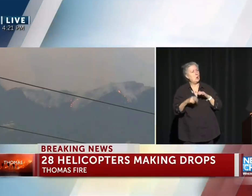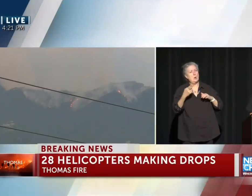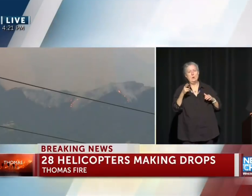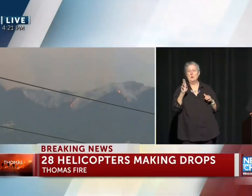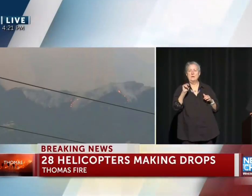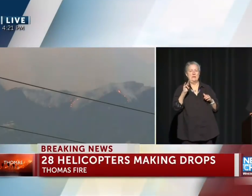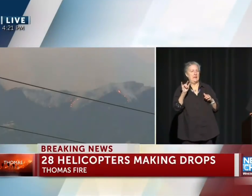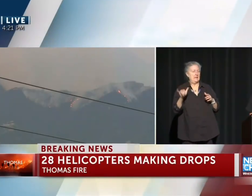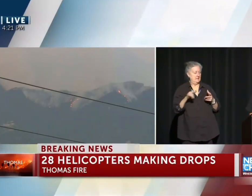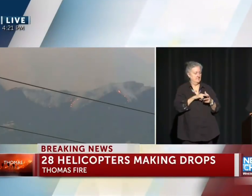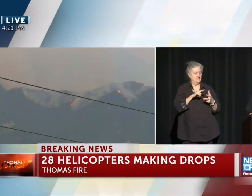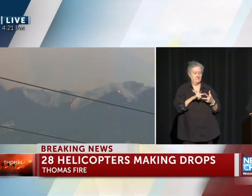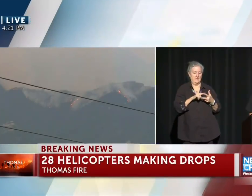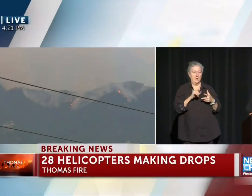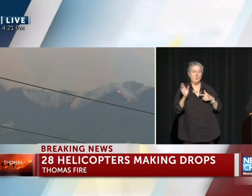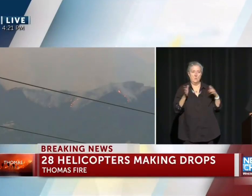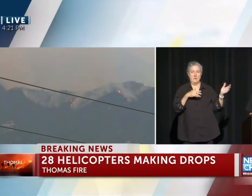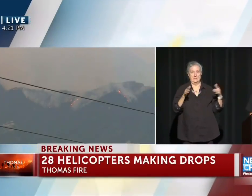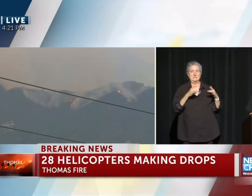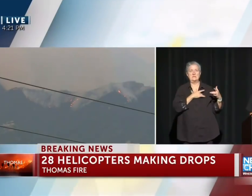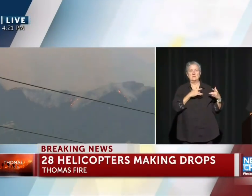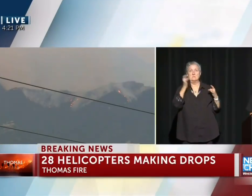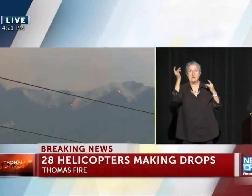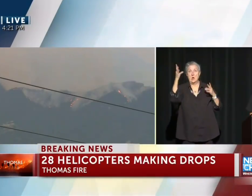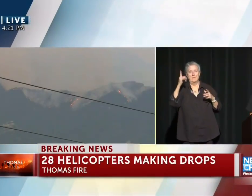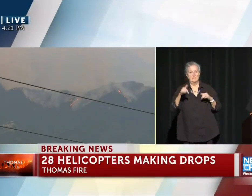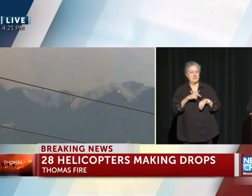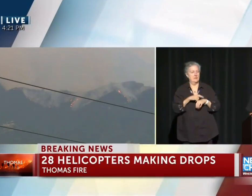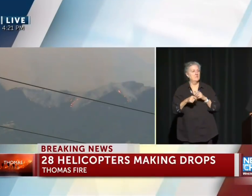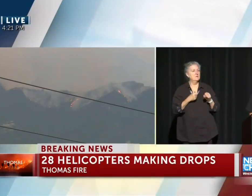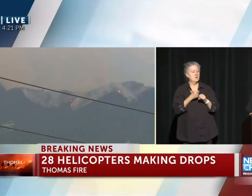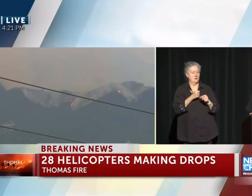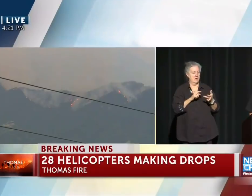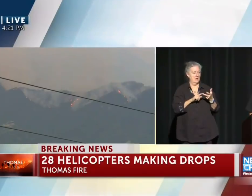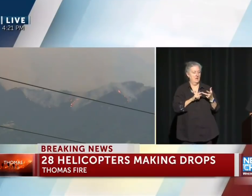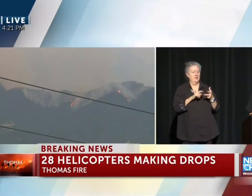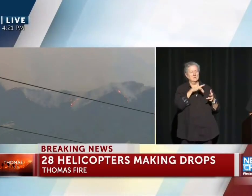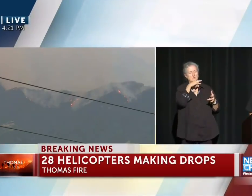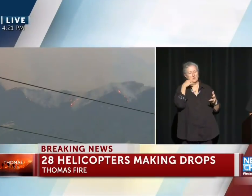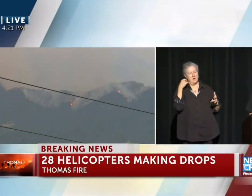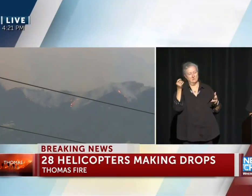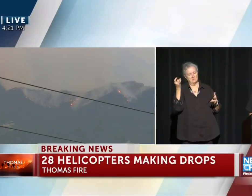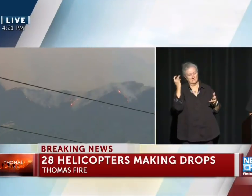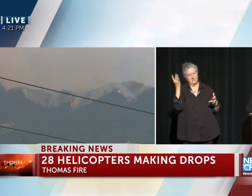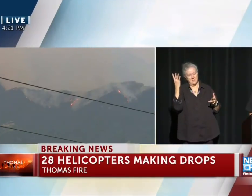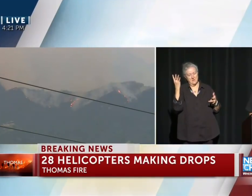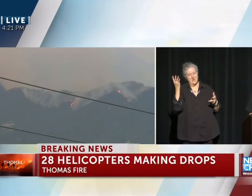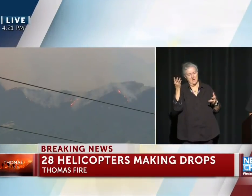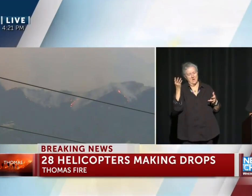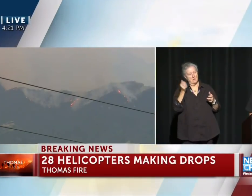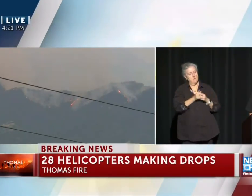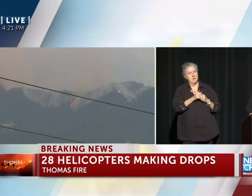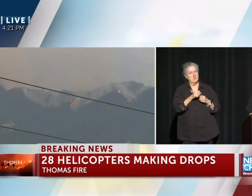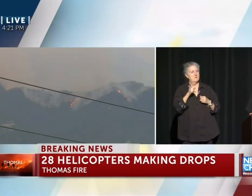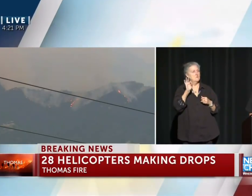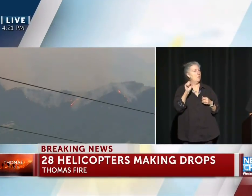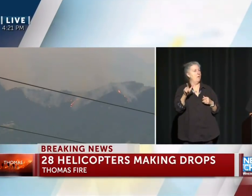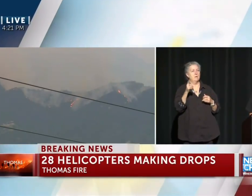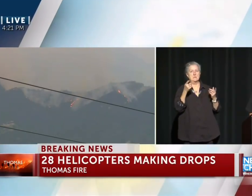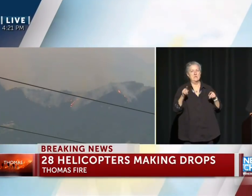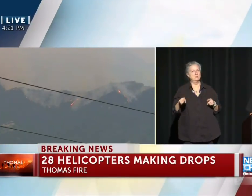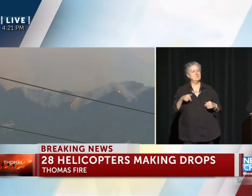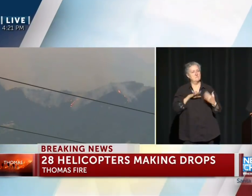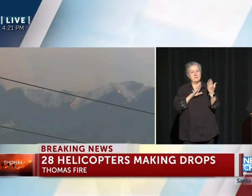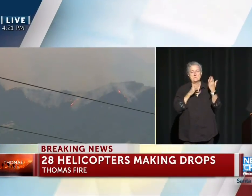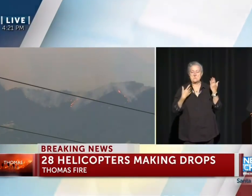have unprecedented winds this time of year. And then you have just phenomenal drought conditions with the fuel conditions that we face. So